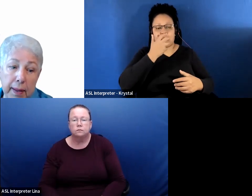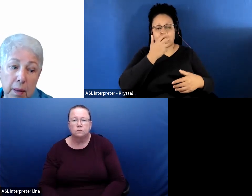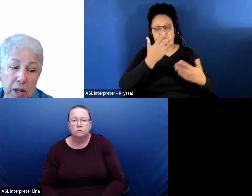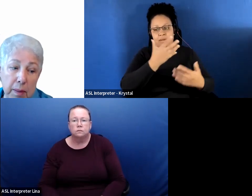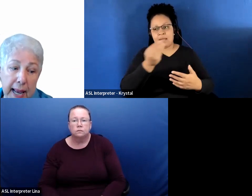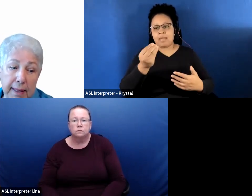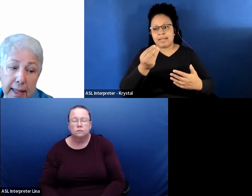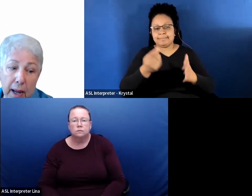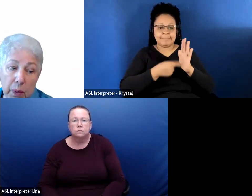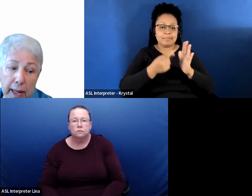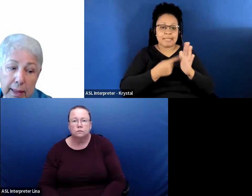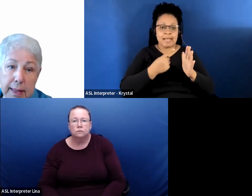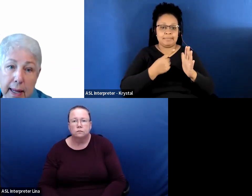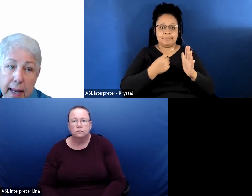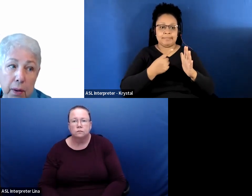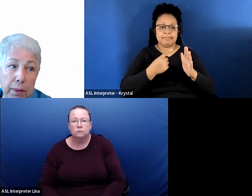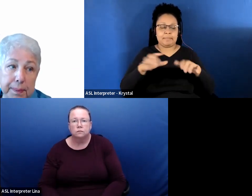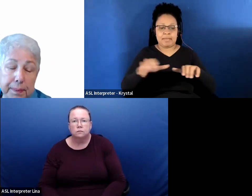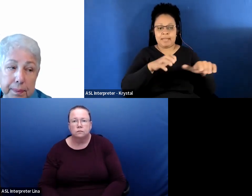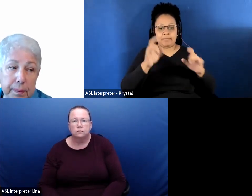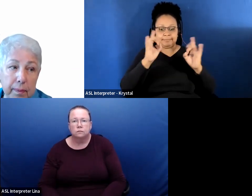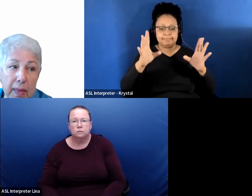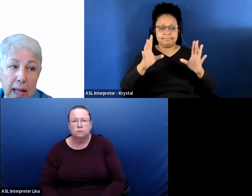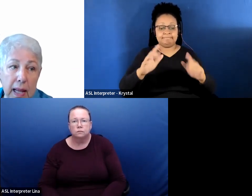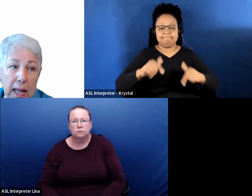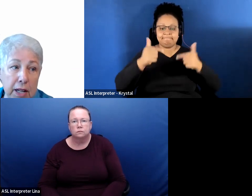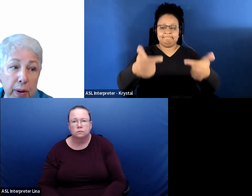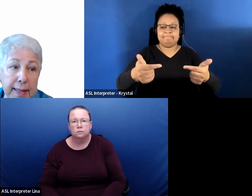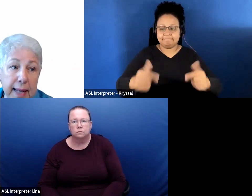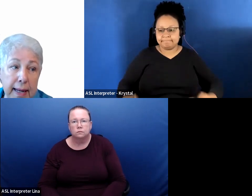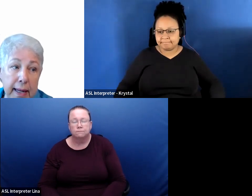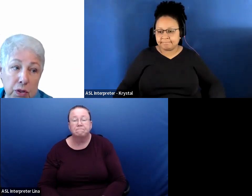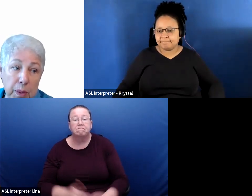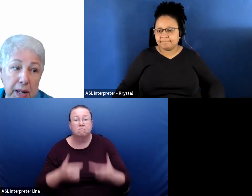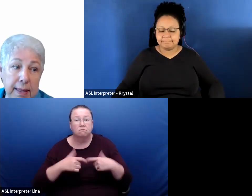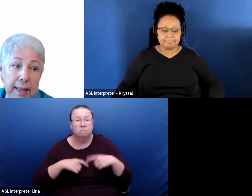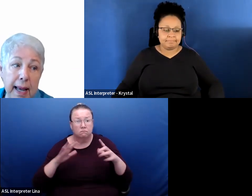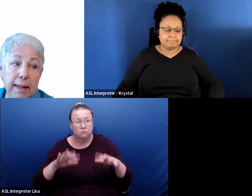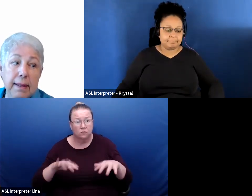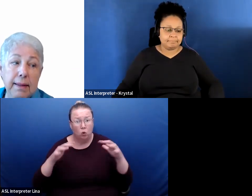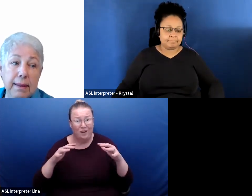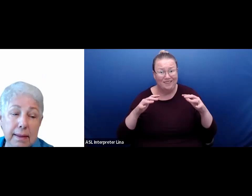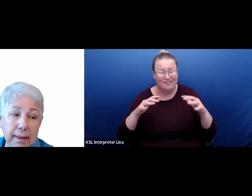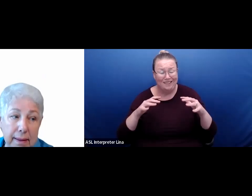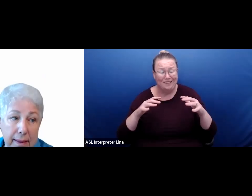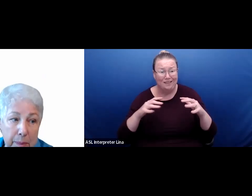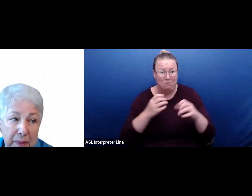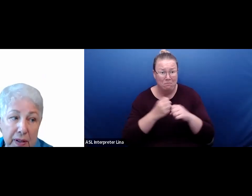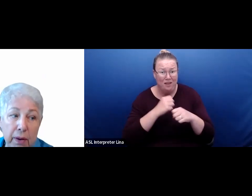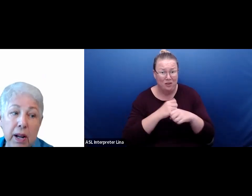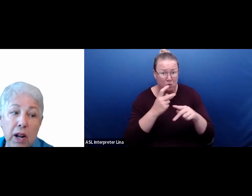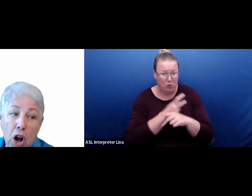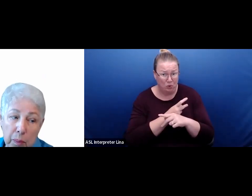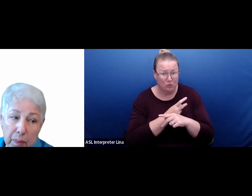and the sometimes acting out related to that anger. Is your anxiety contributing to that?